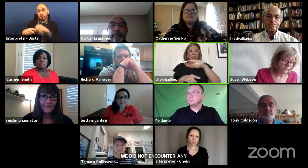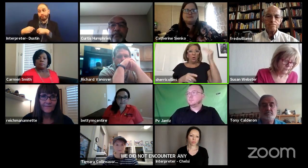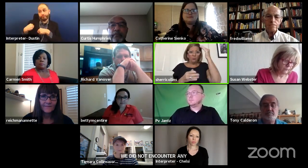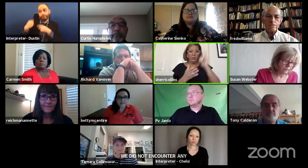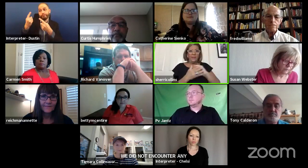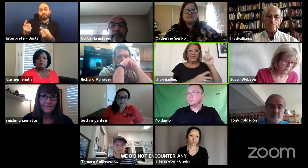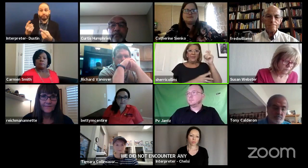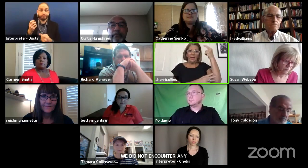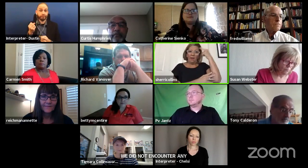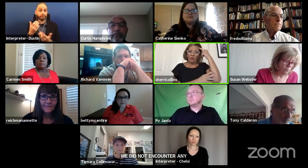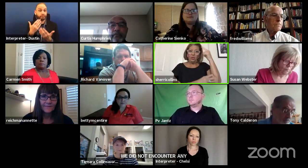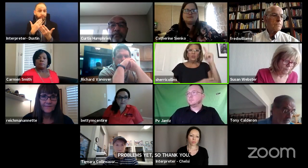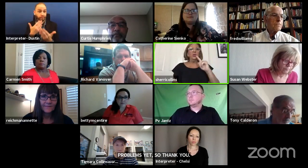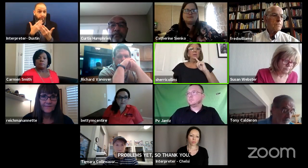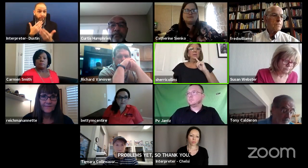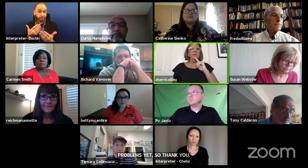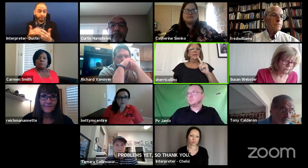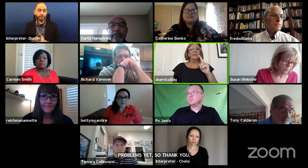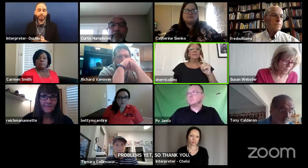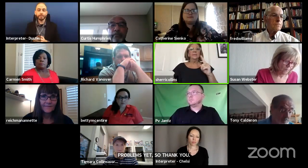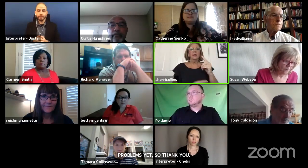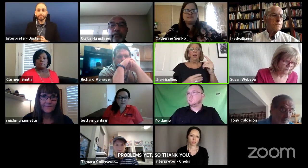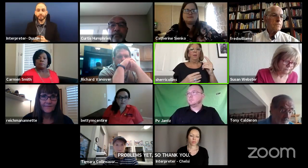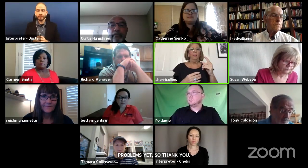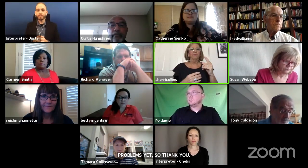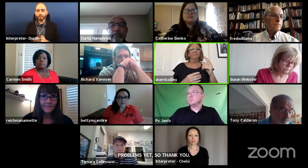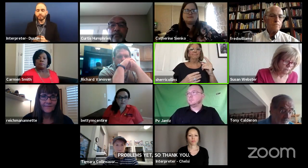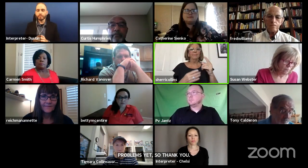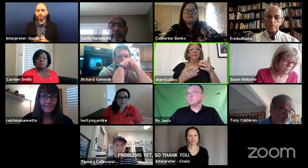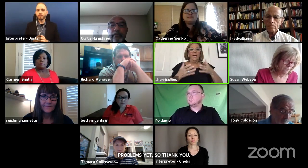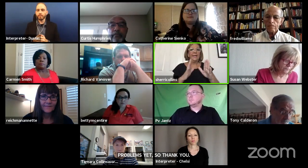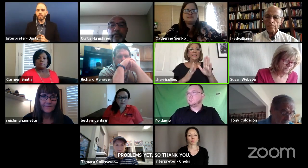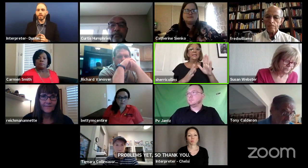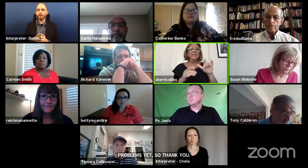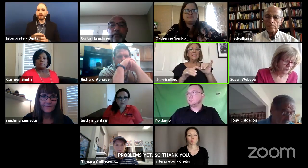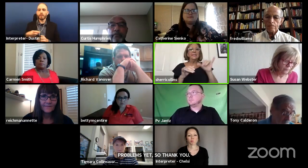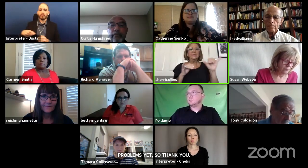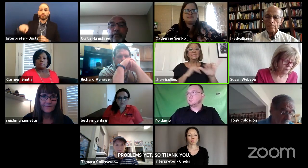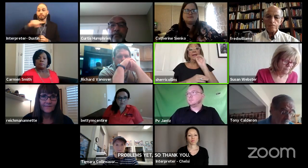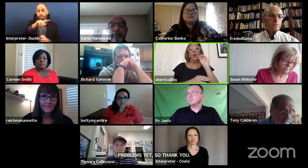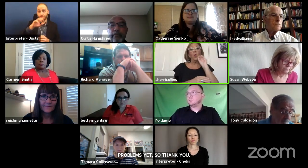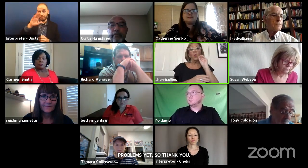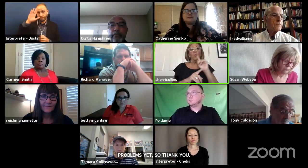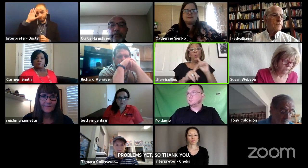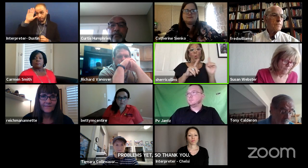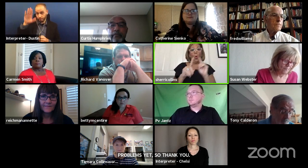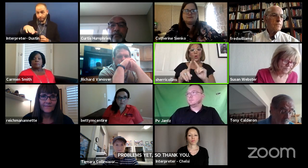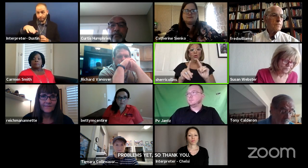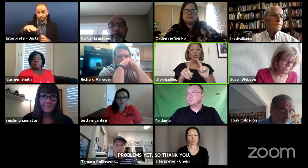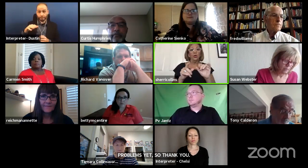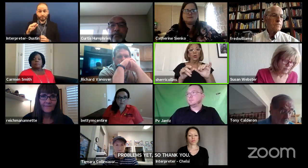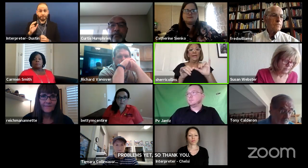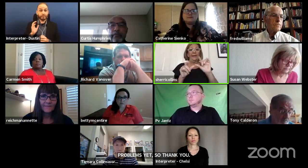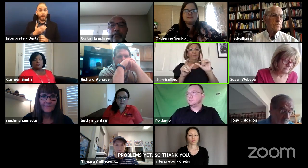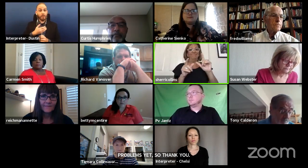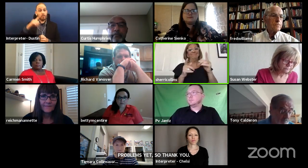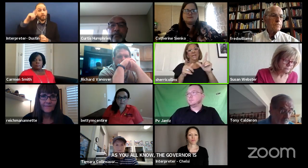As you all know, that the governor is letting the stay home